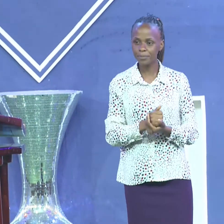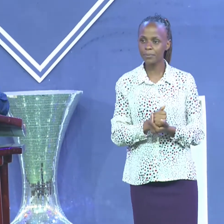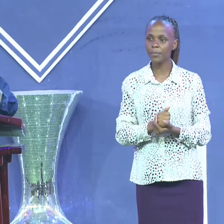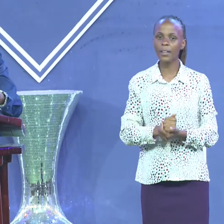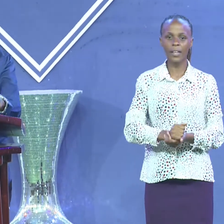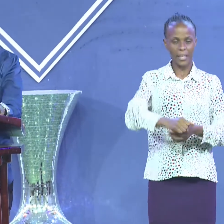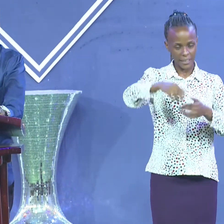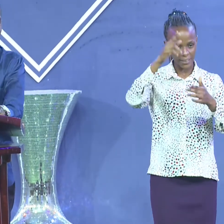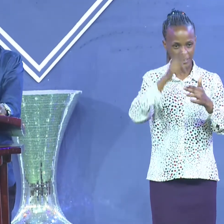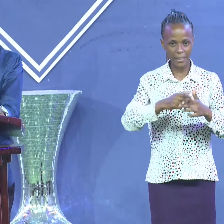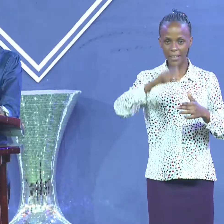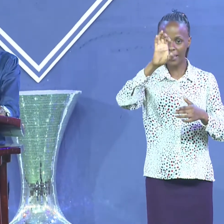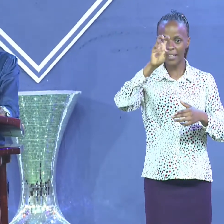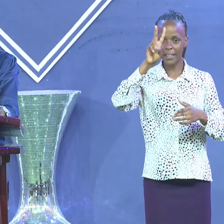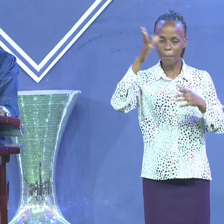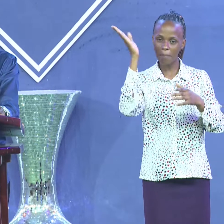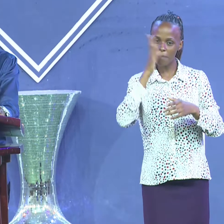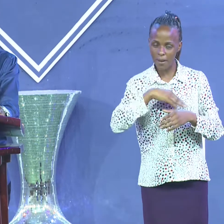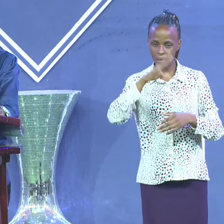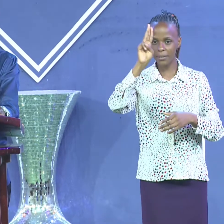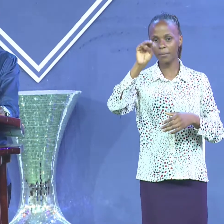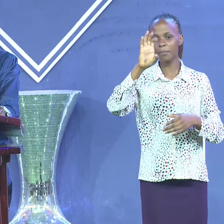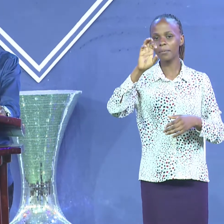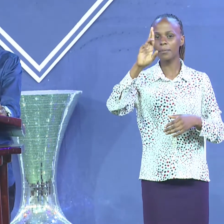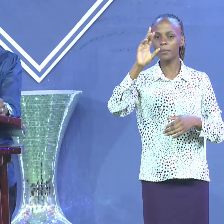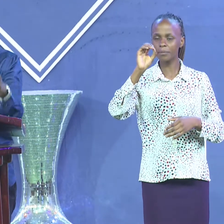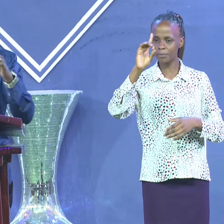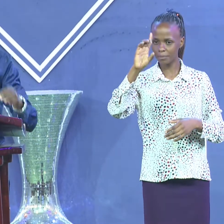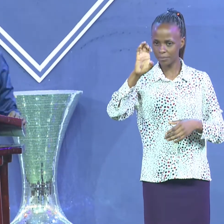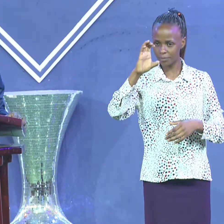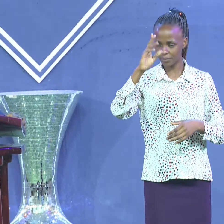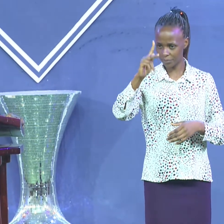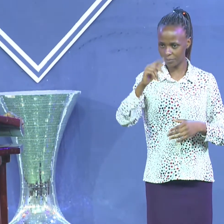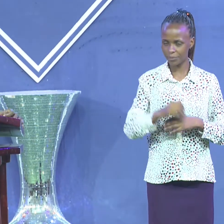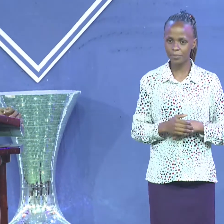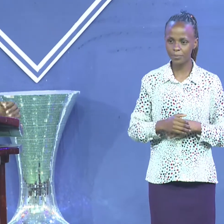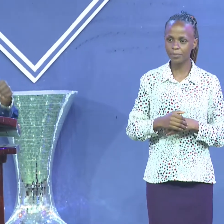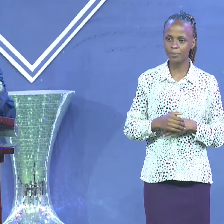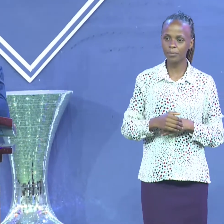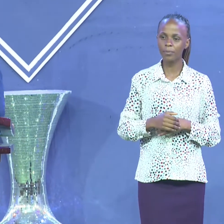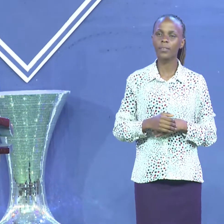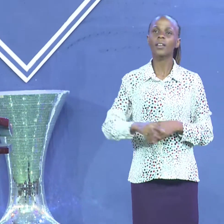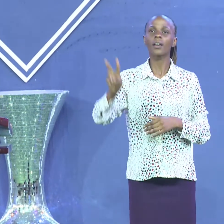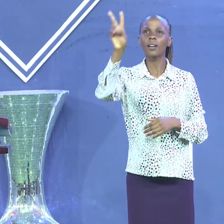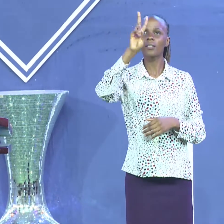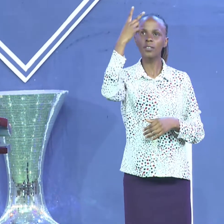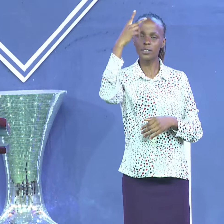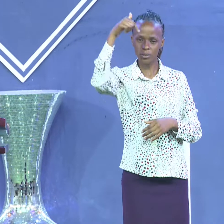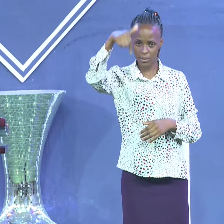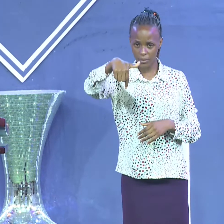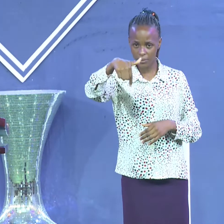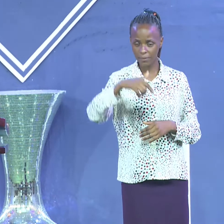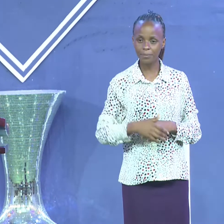Evomerodak. Amen. olunyiriri olwabiri mu omusanvu.